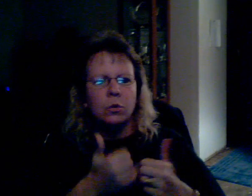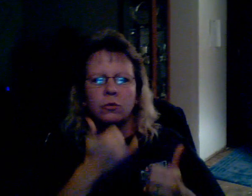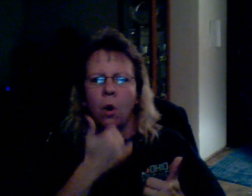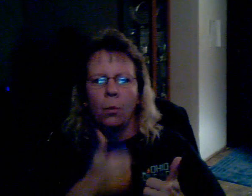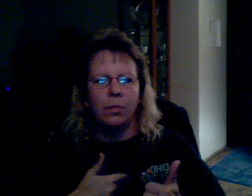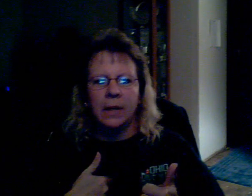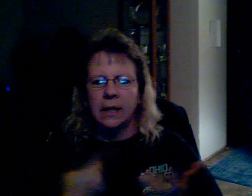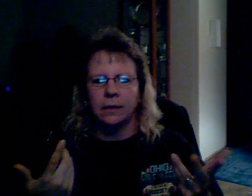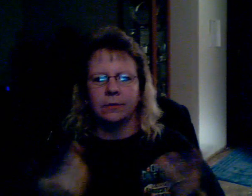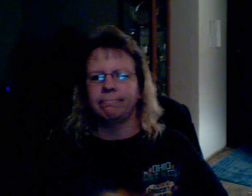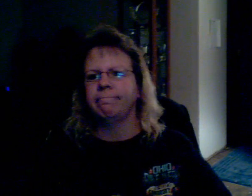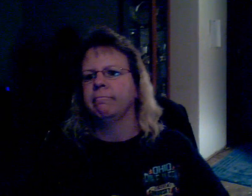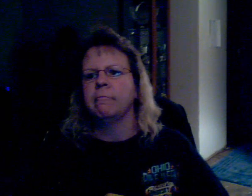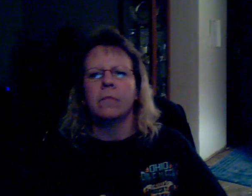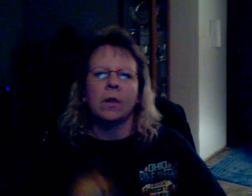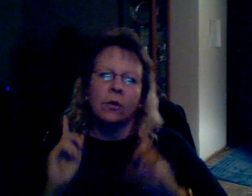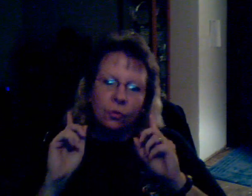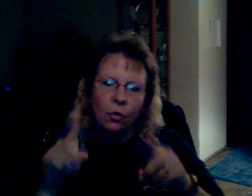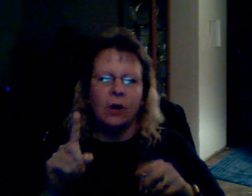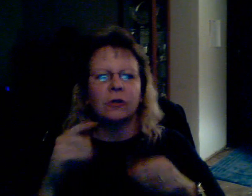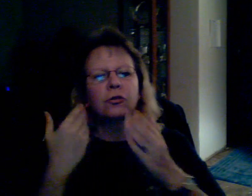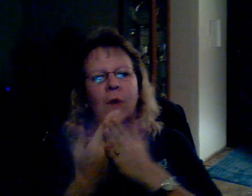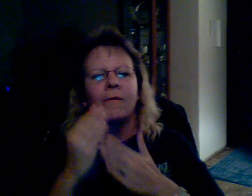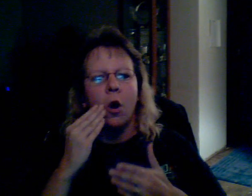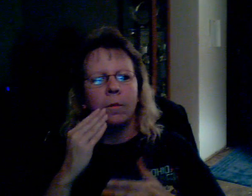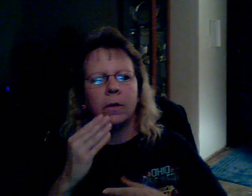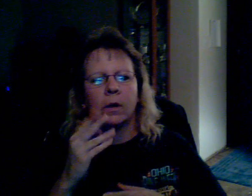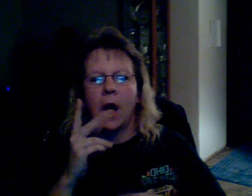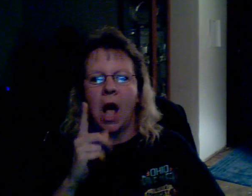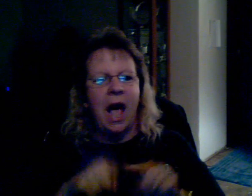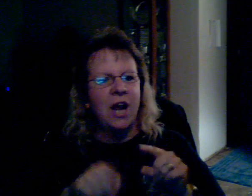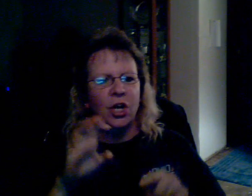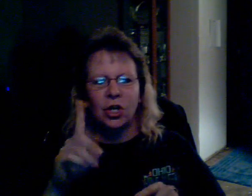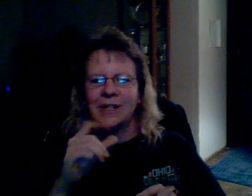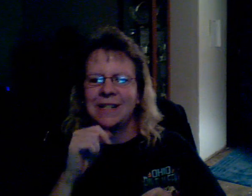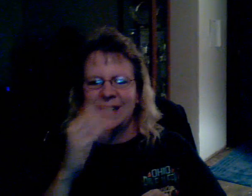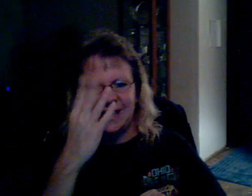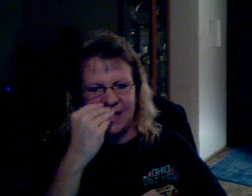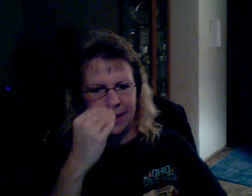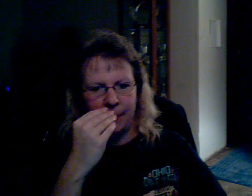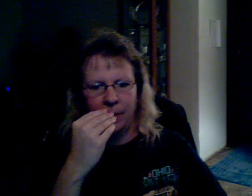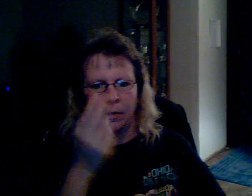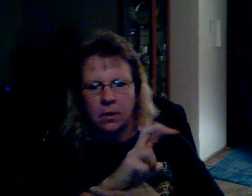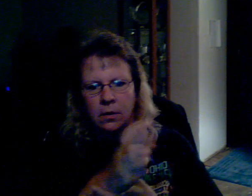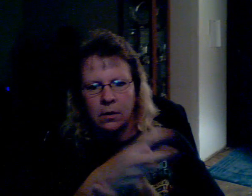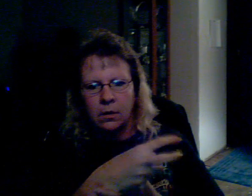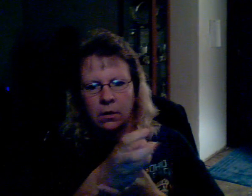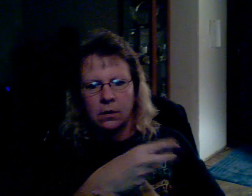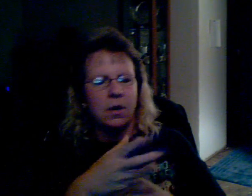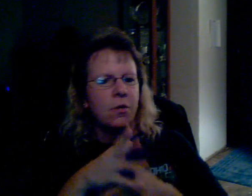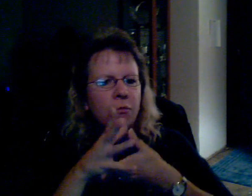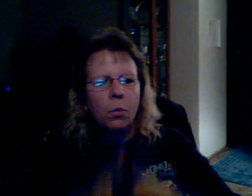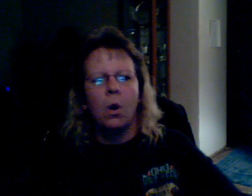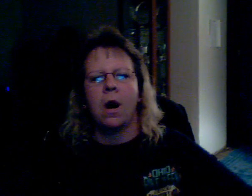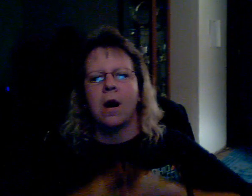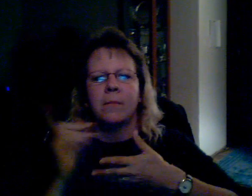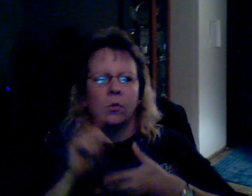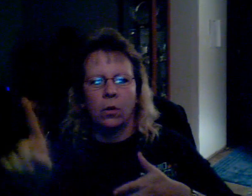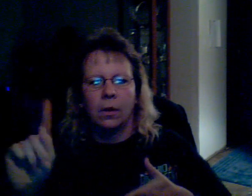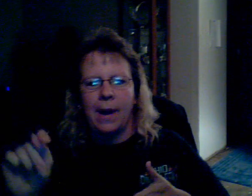doing a lot of I really think, you are a